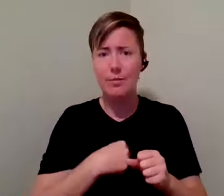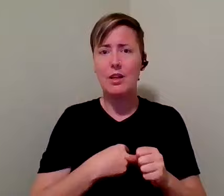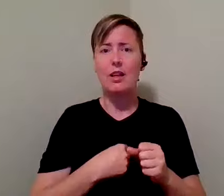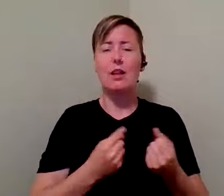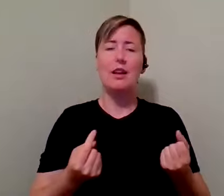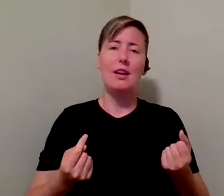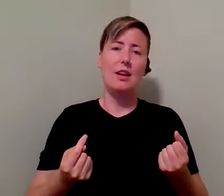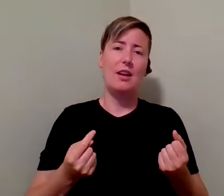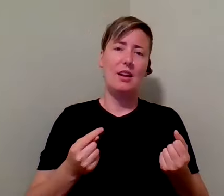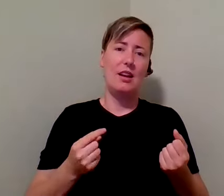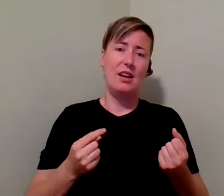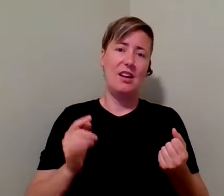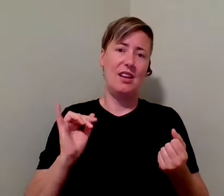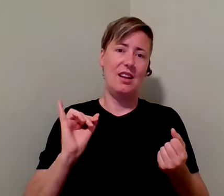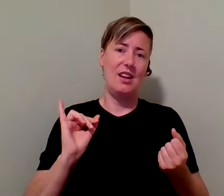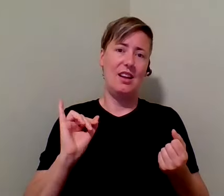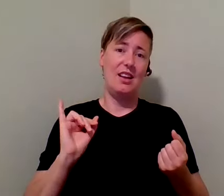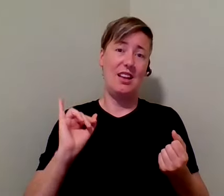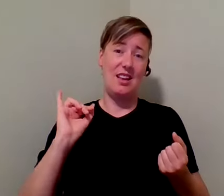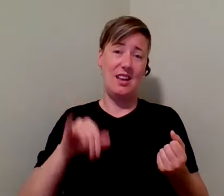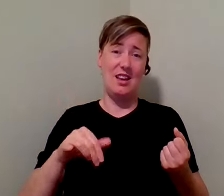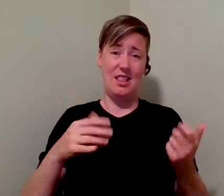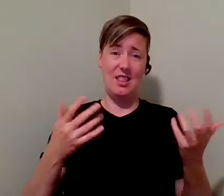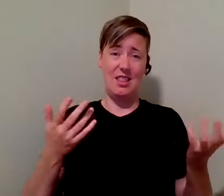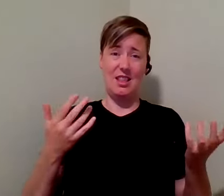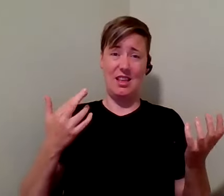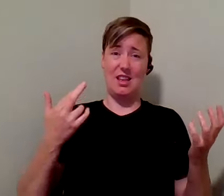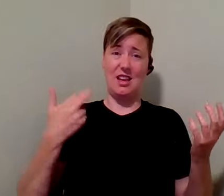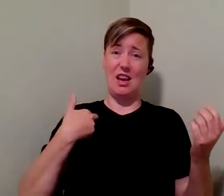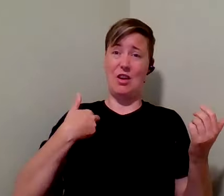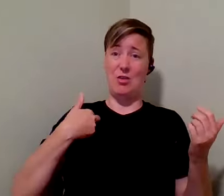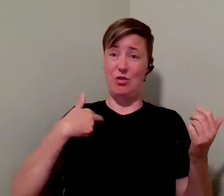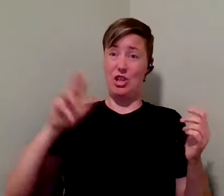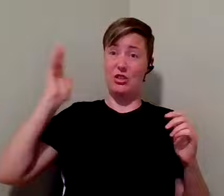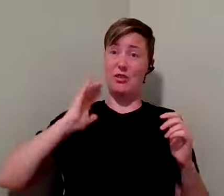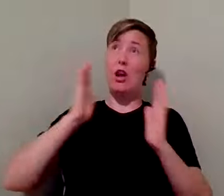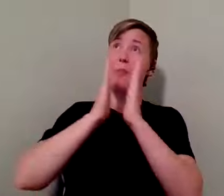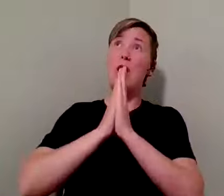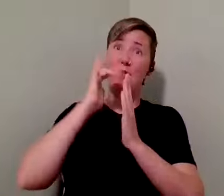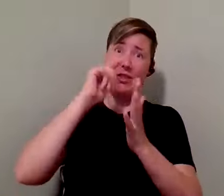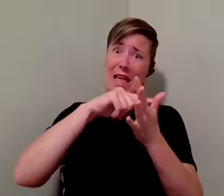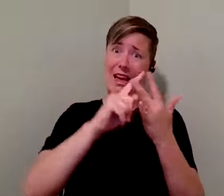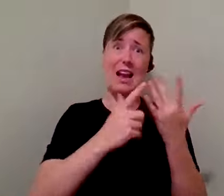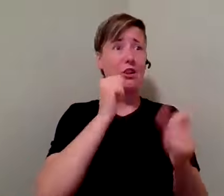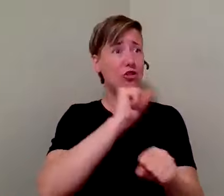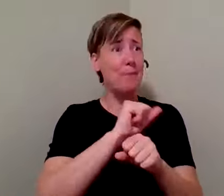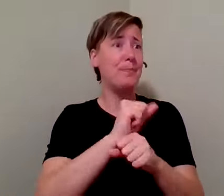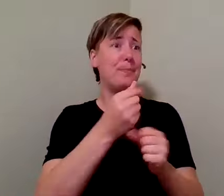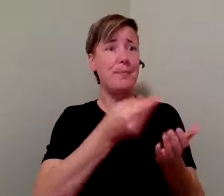the days when I was religious, didn't I pray to God for all those things? Please give me this job, give me money, give me this girl, give me, yeah. And my